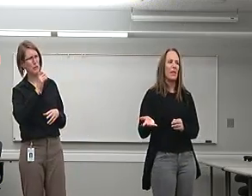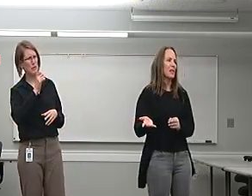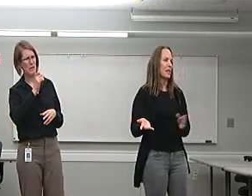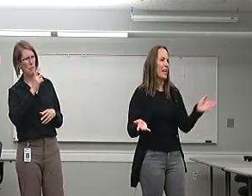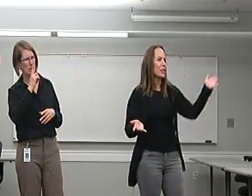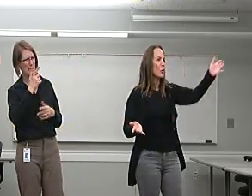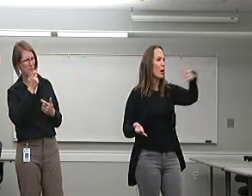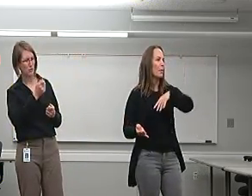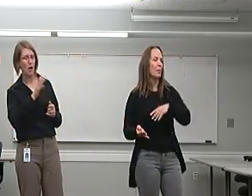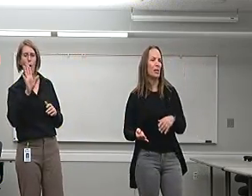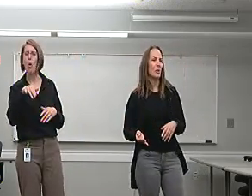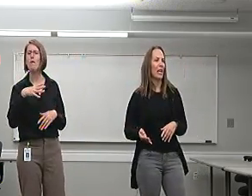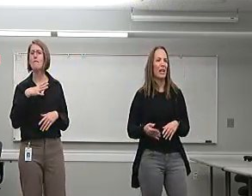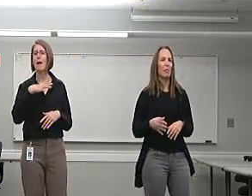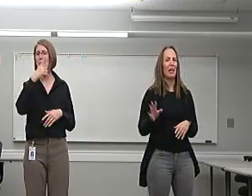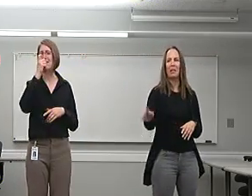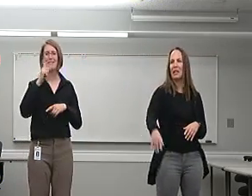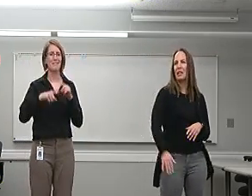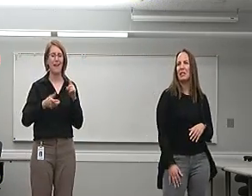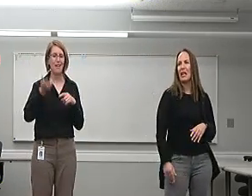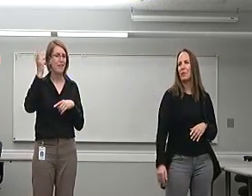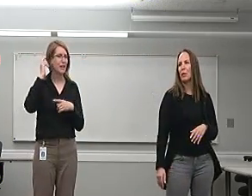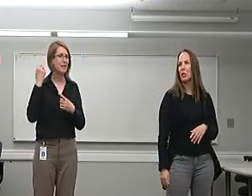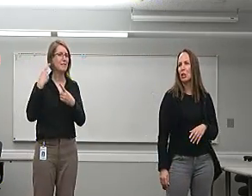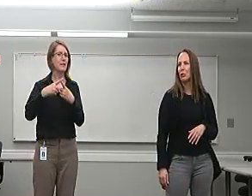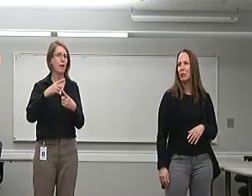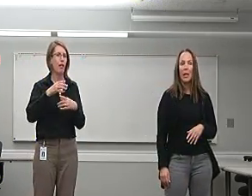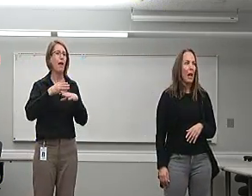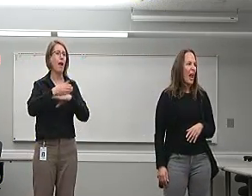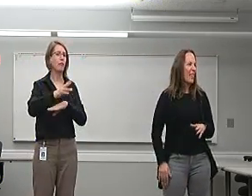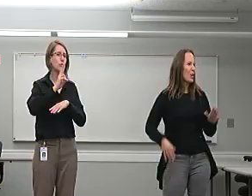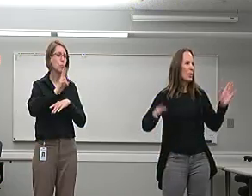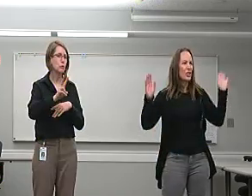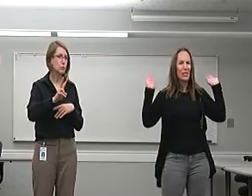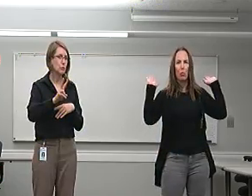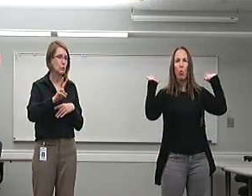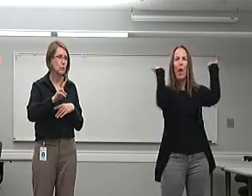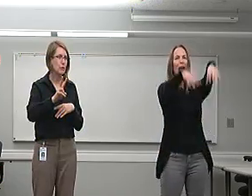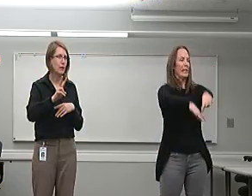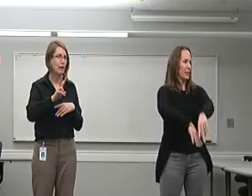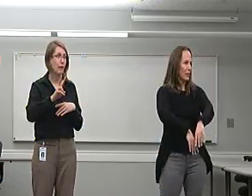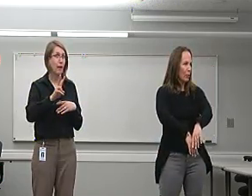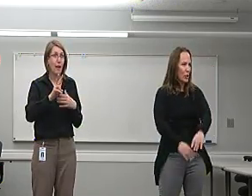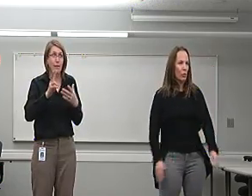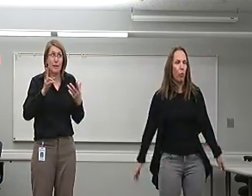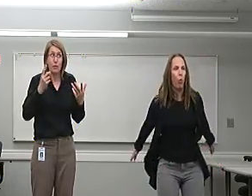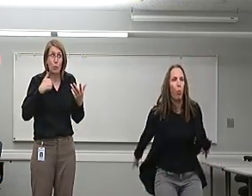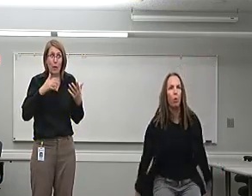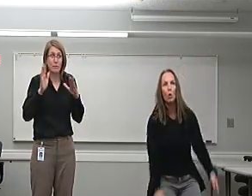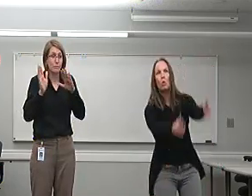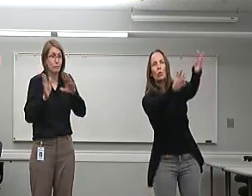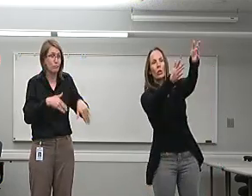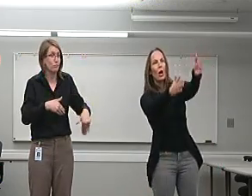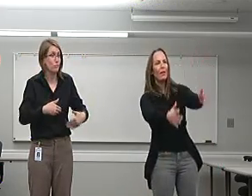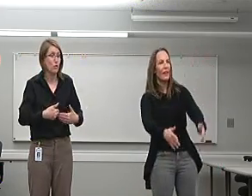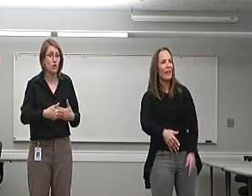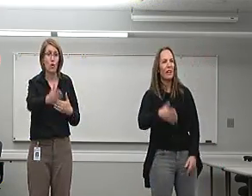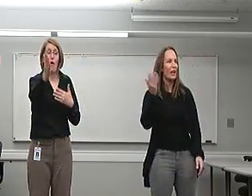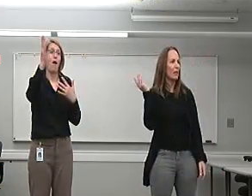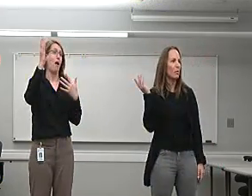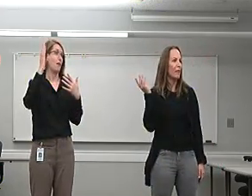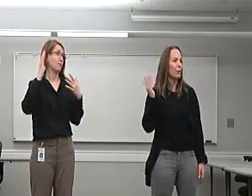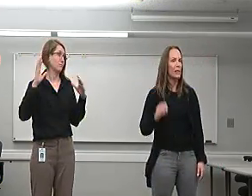problem because we can't implant Leah until after age 2. And then we just went. We just, woo, took off. And I never was